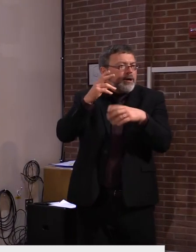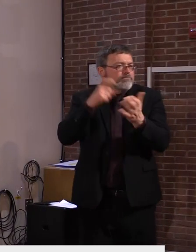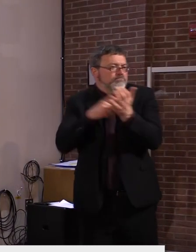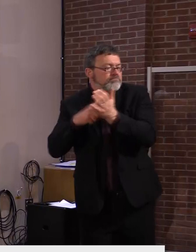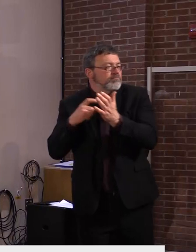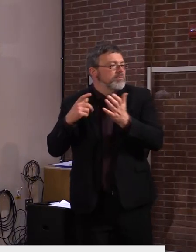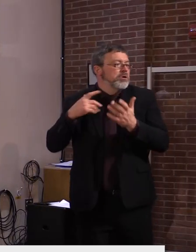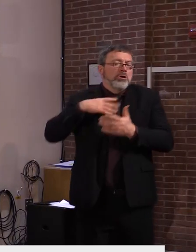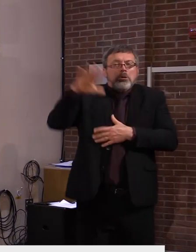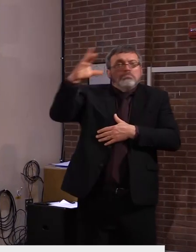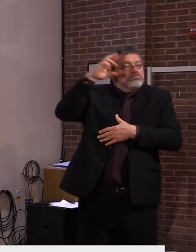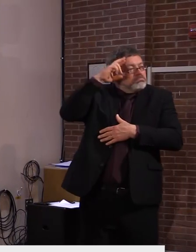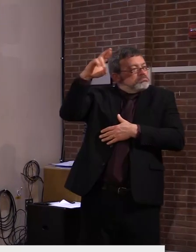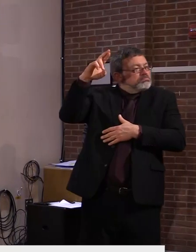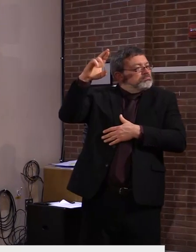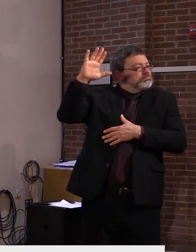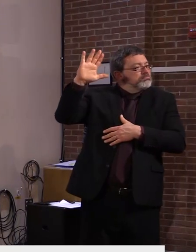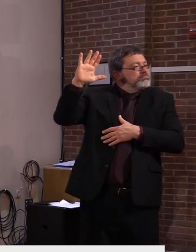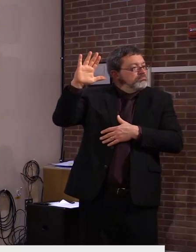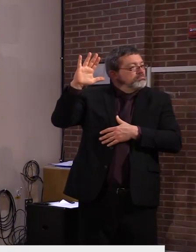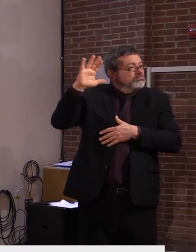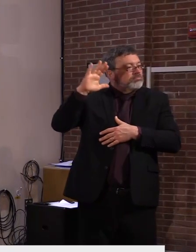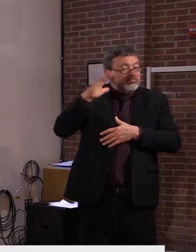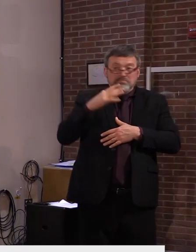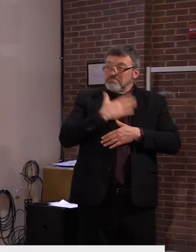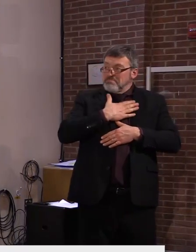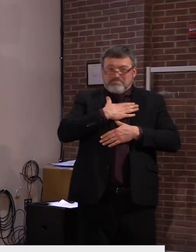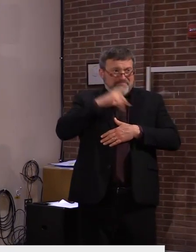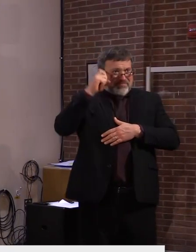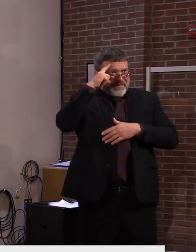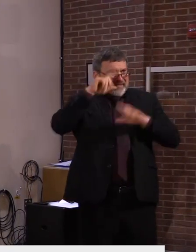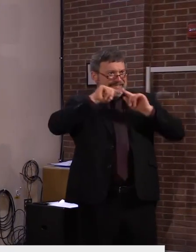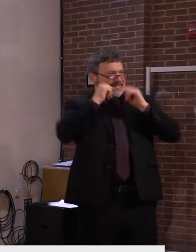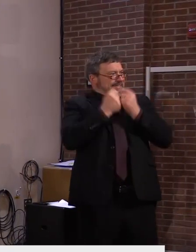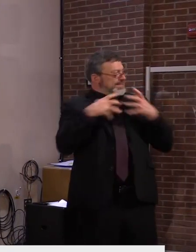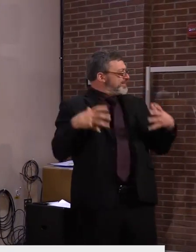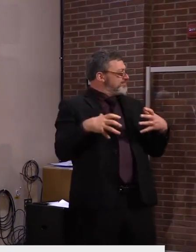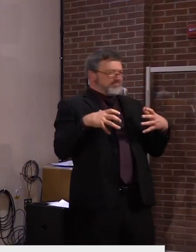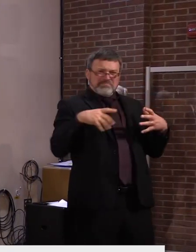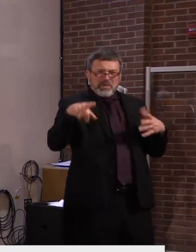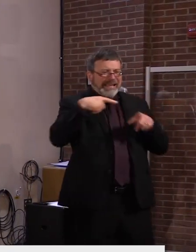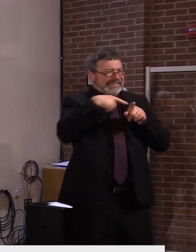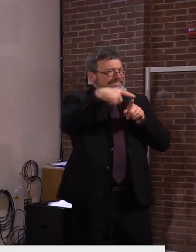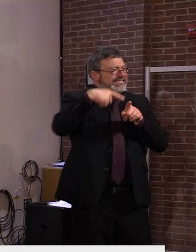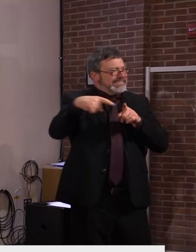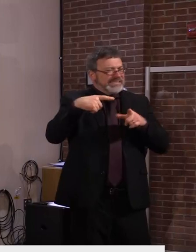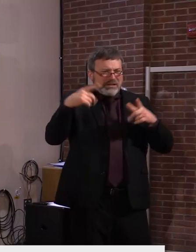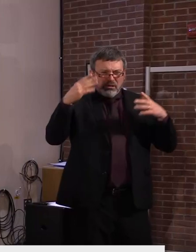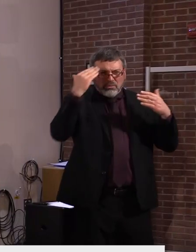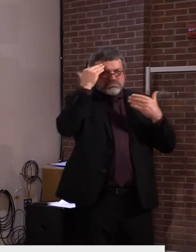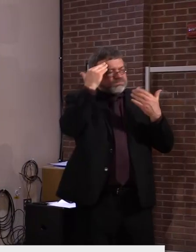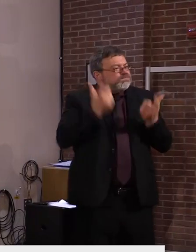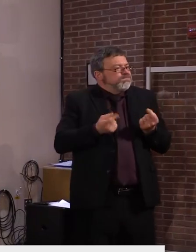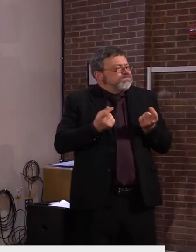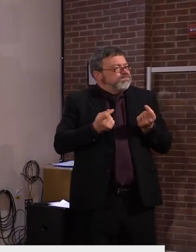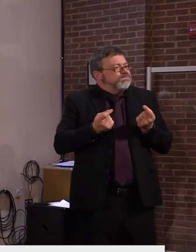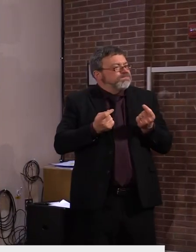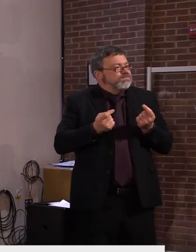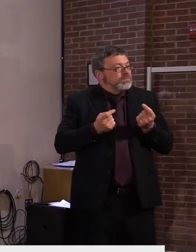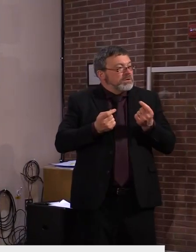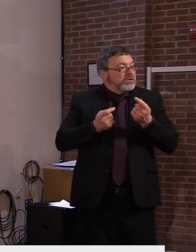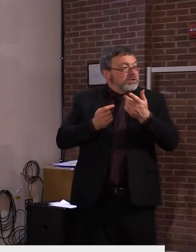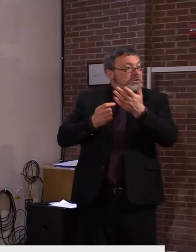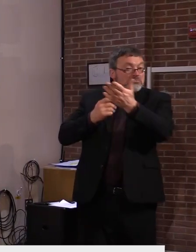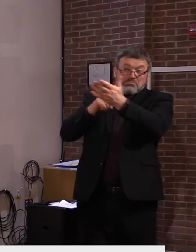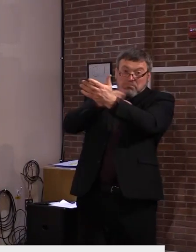our experts, our team, in the approach we're taking. But that doesn't mean that they won't attempt to do something